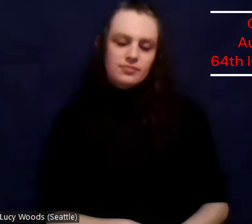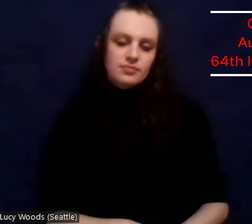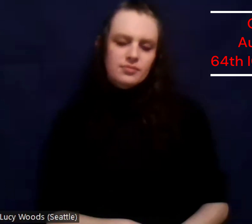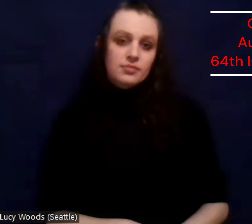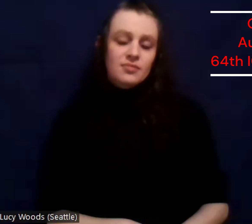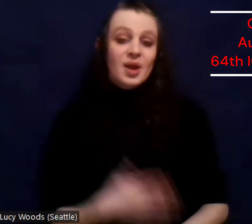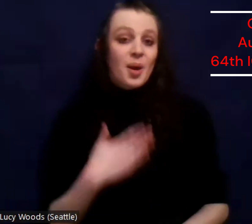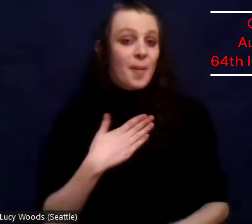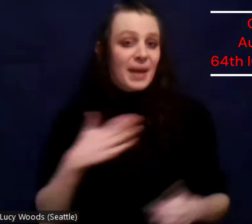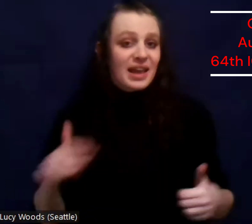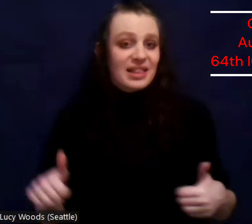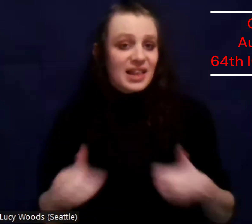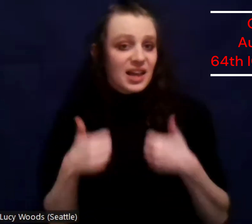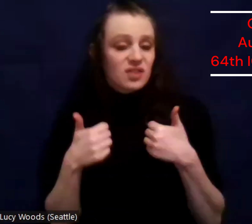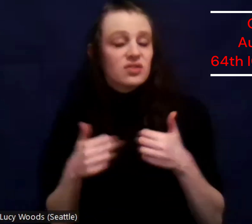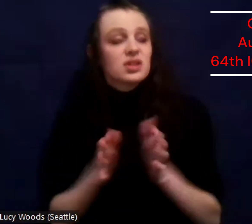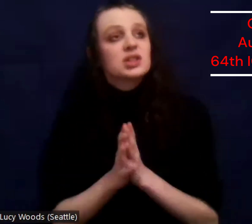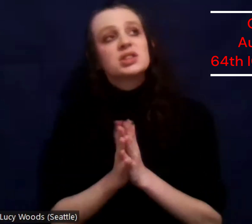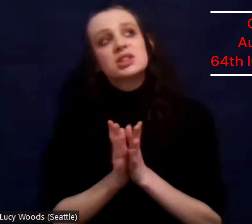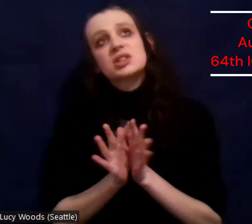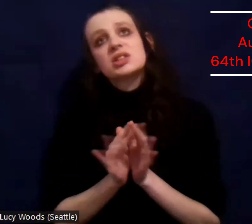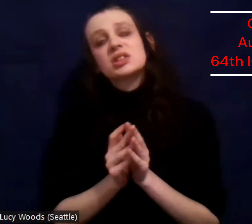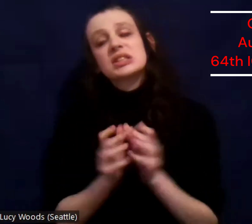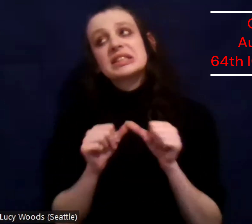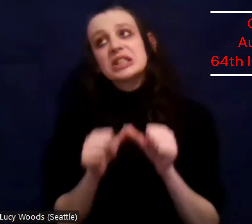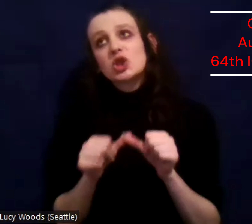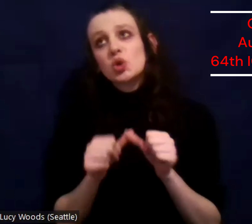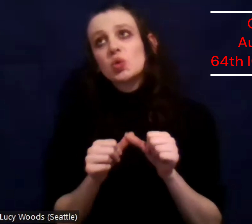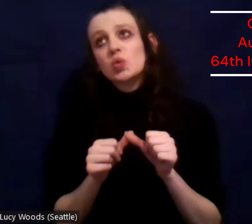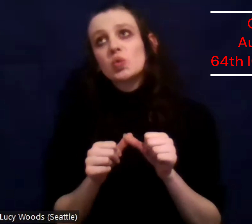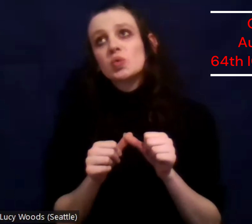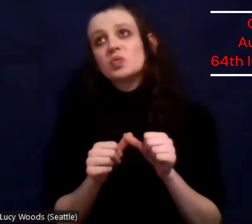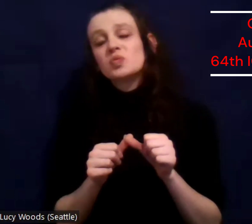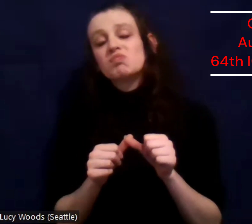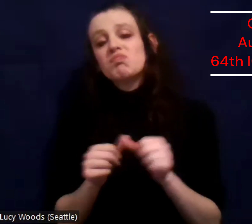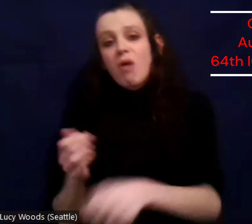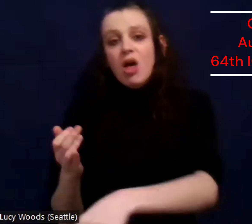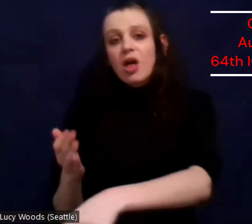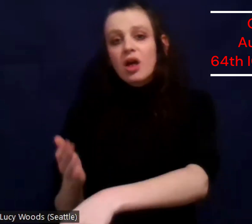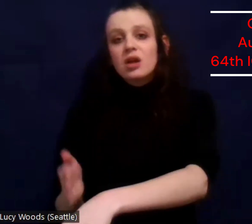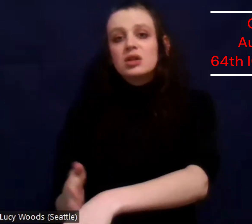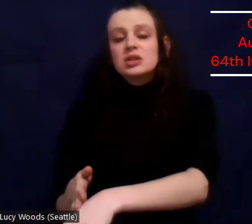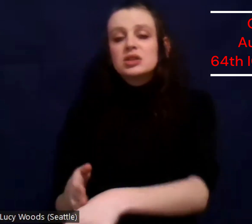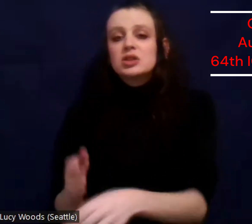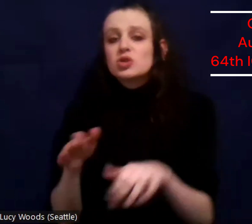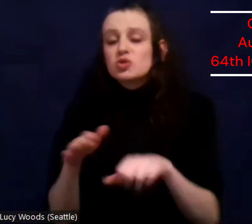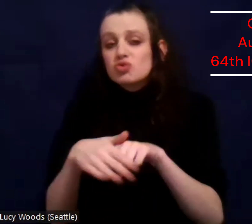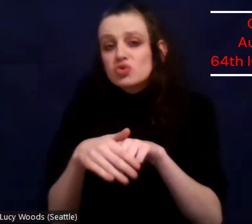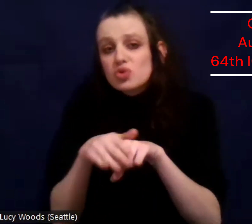my life has continued to incrementally